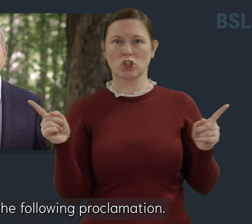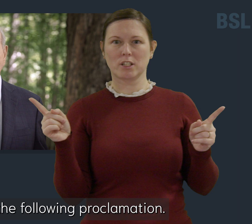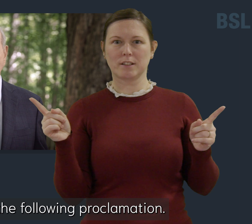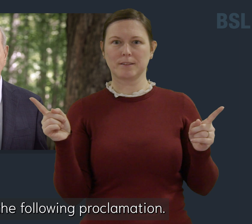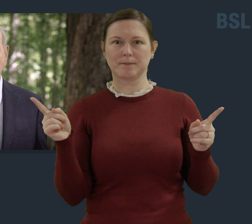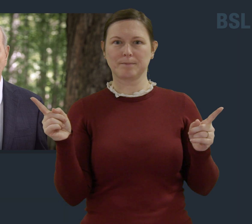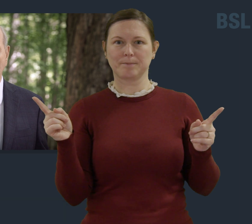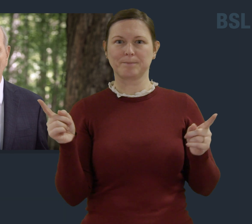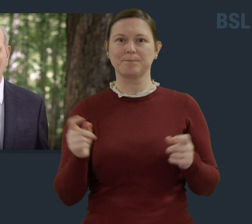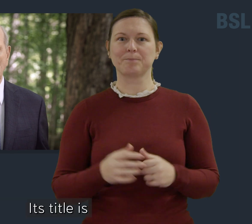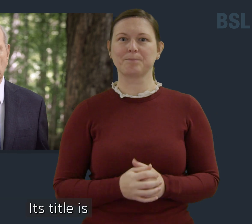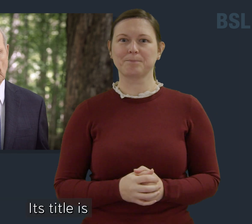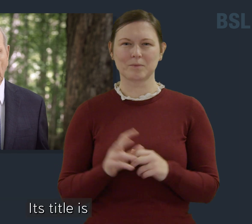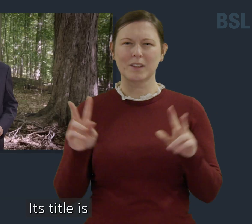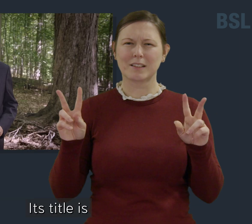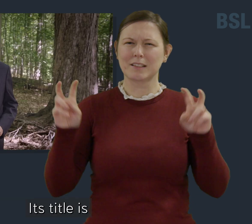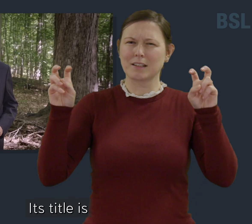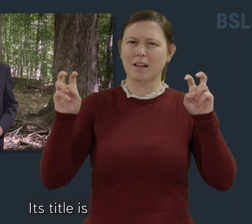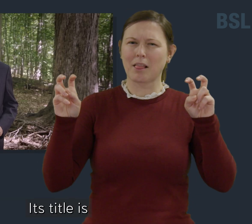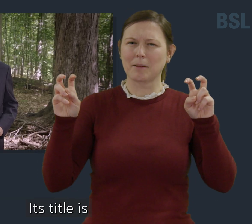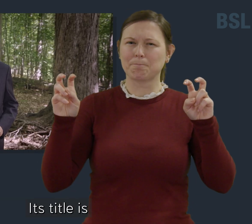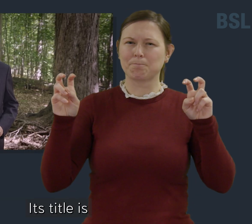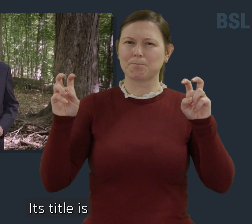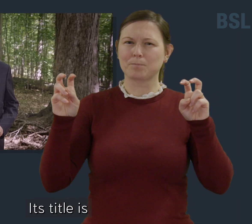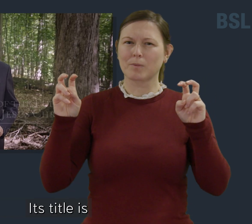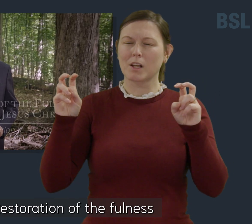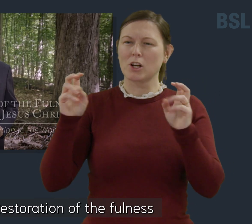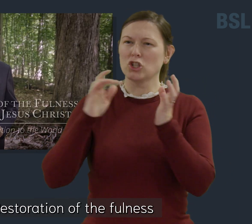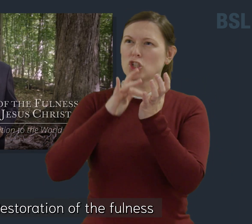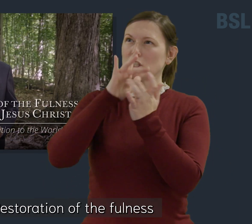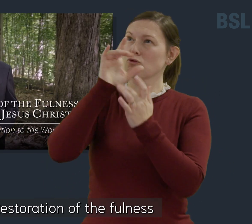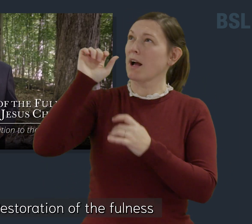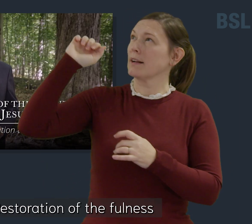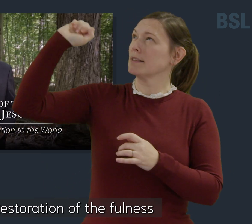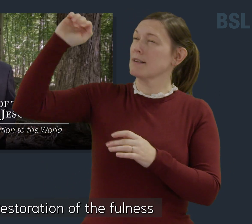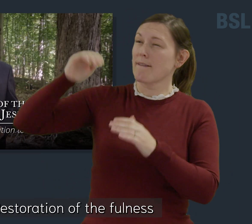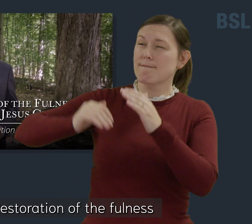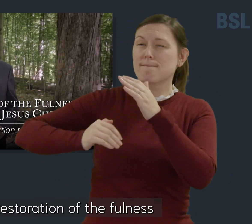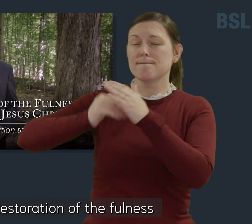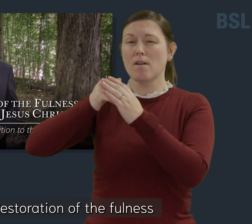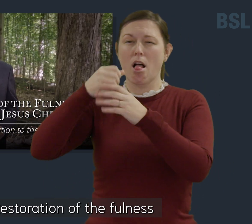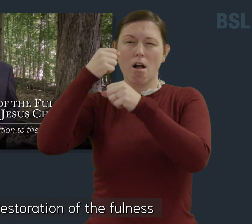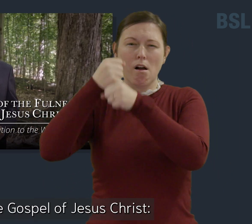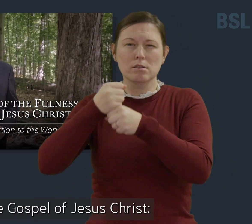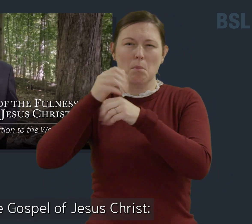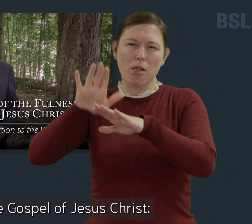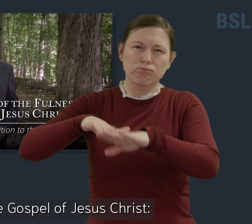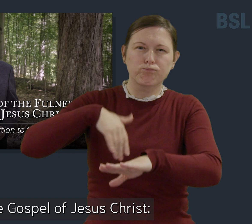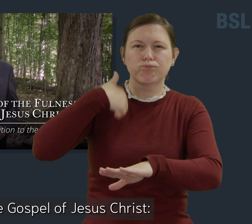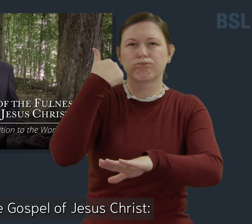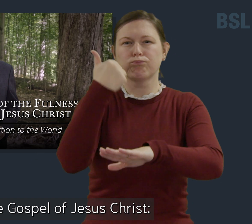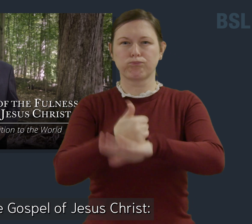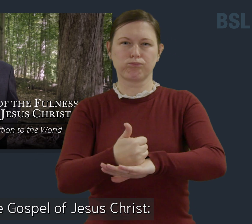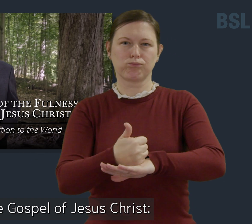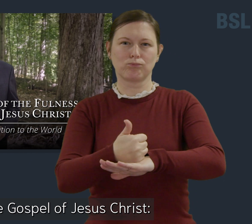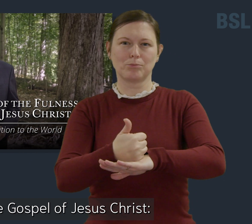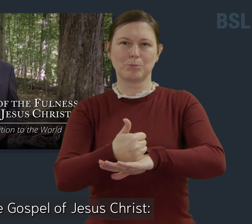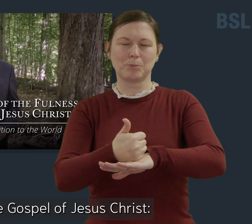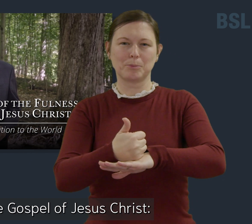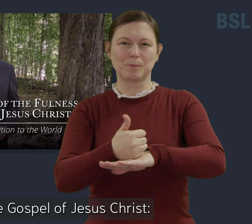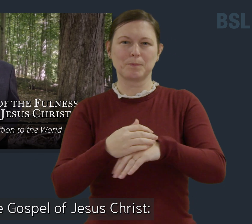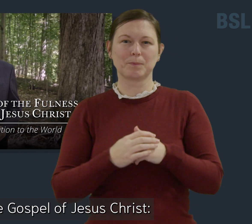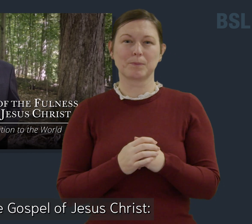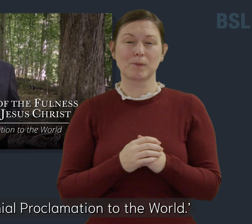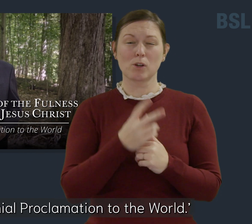proclamation. Its title is The Restoration of the Fullness of the Gospel of Jesus